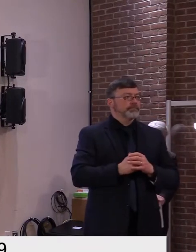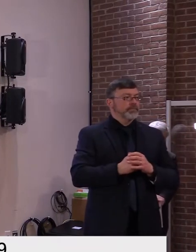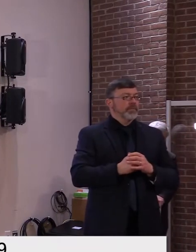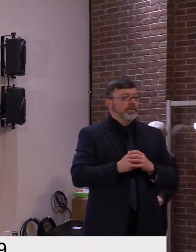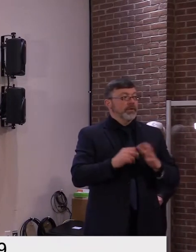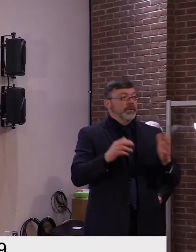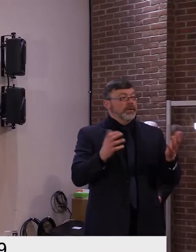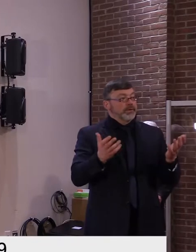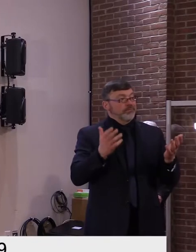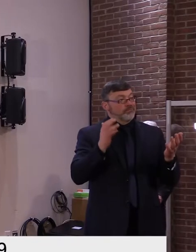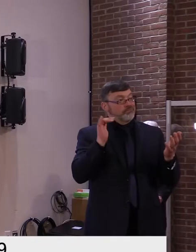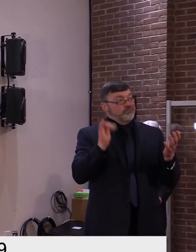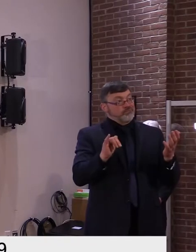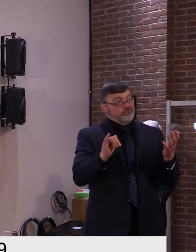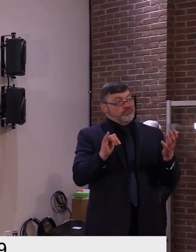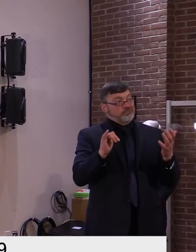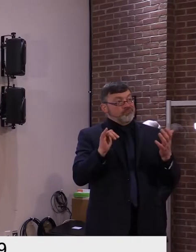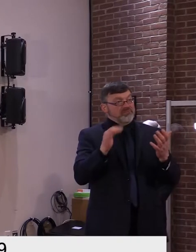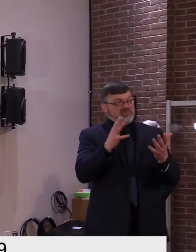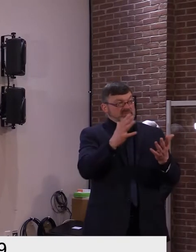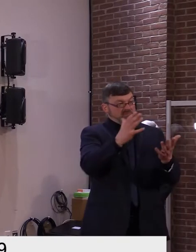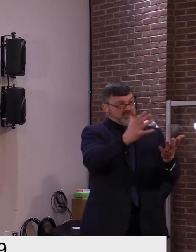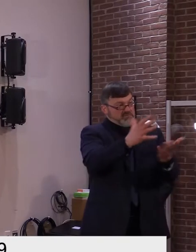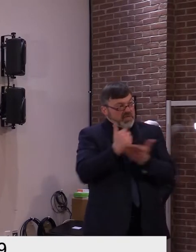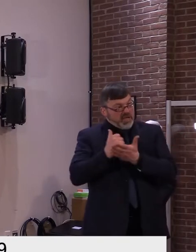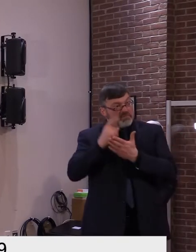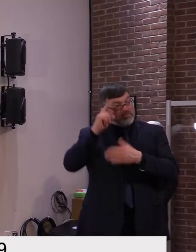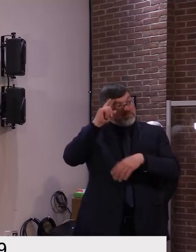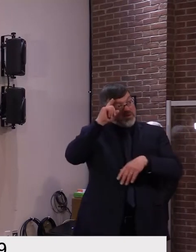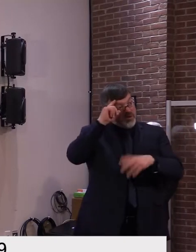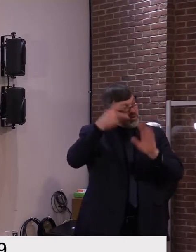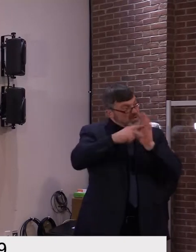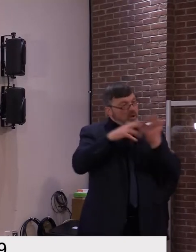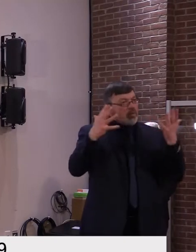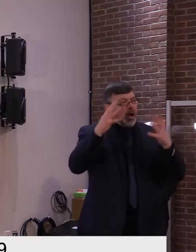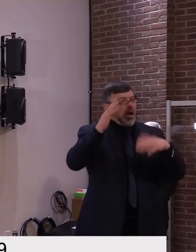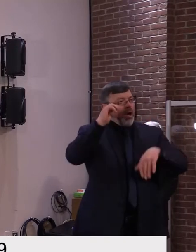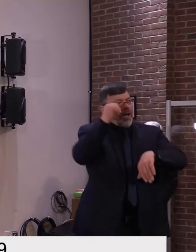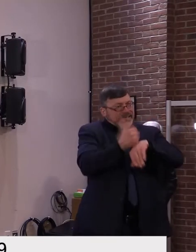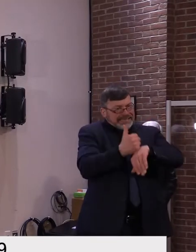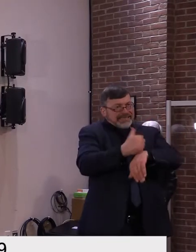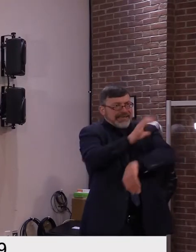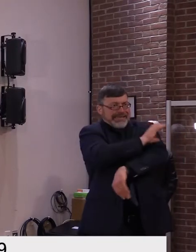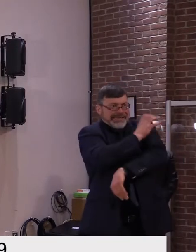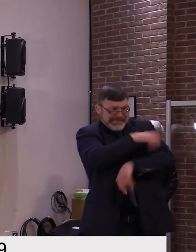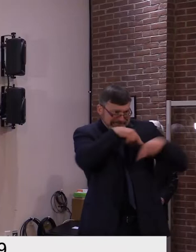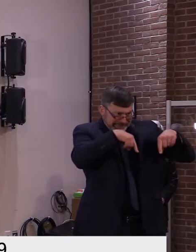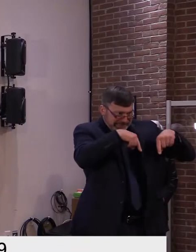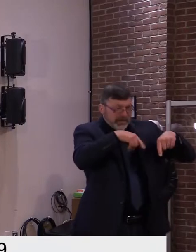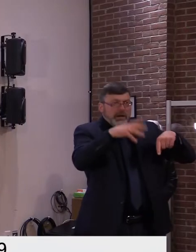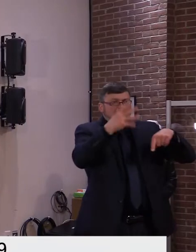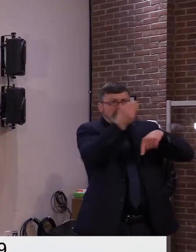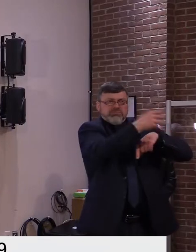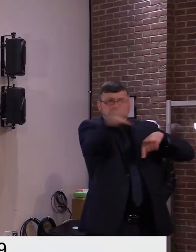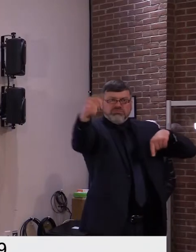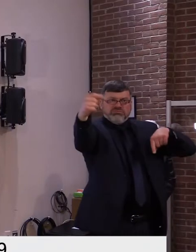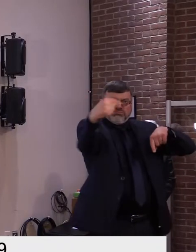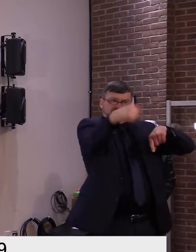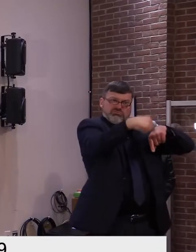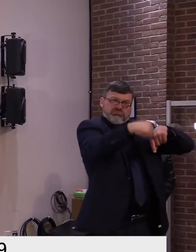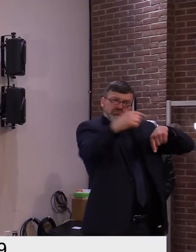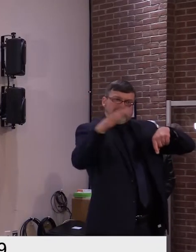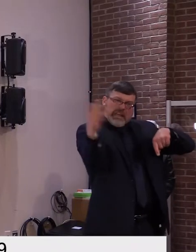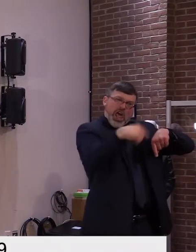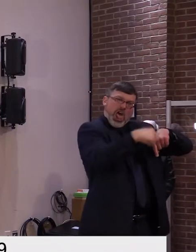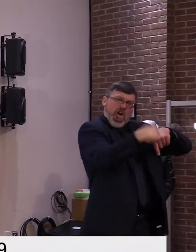to provide the community with a notion of where and when it is and make sure they get signed up. I might have one just